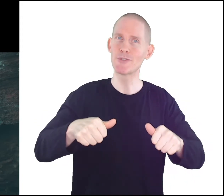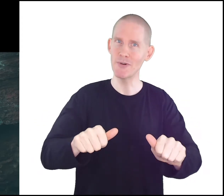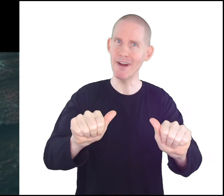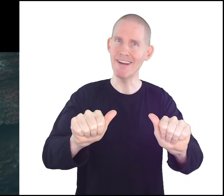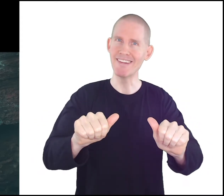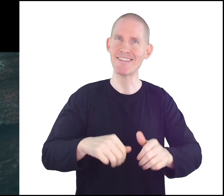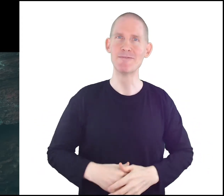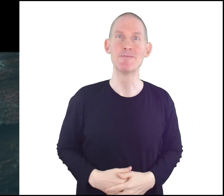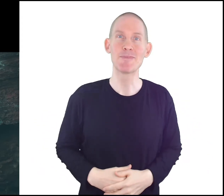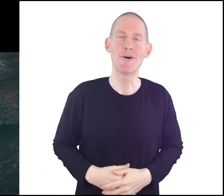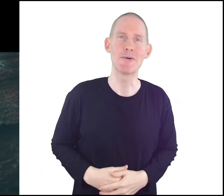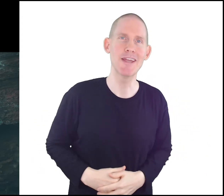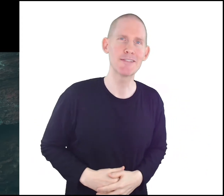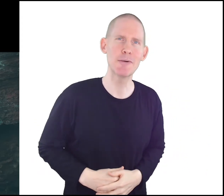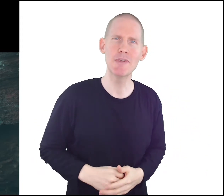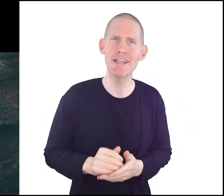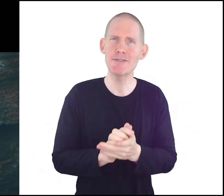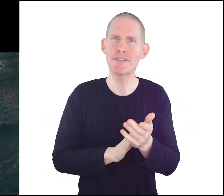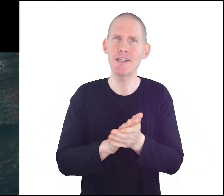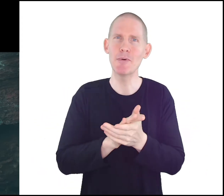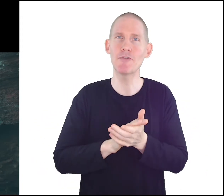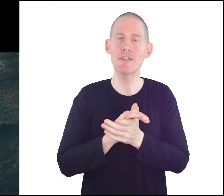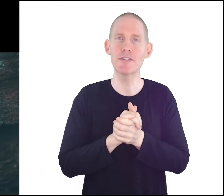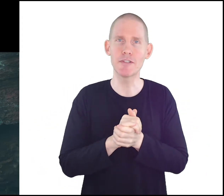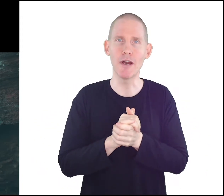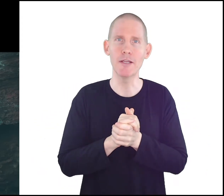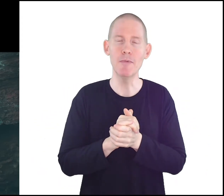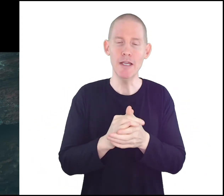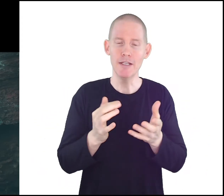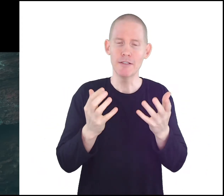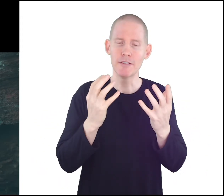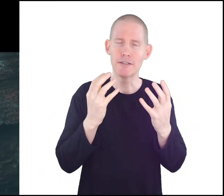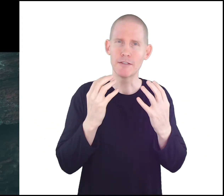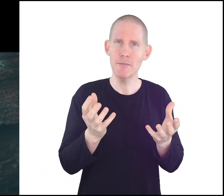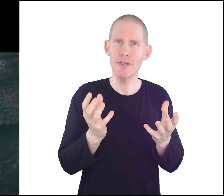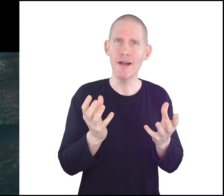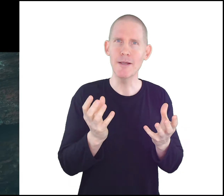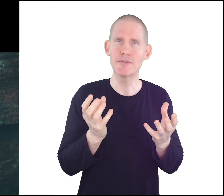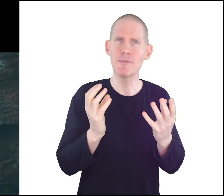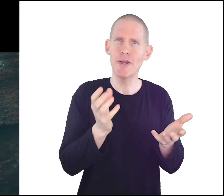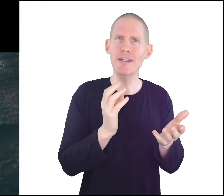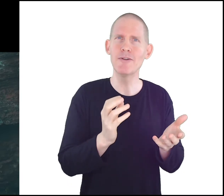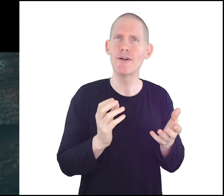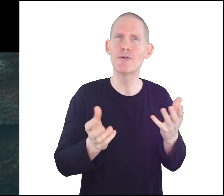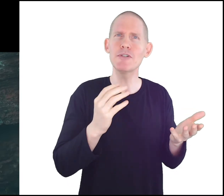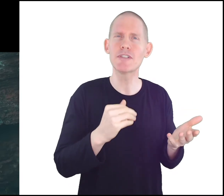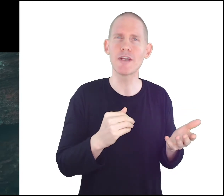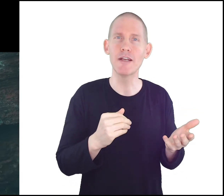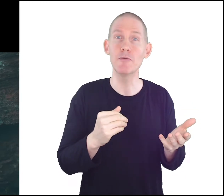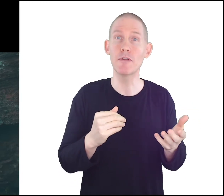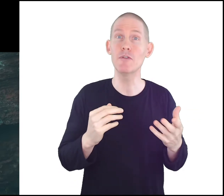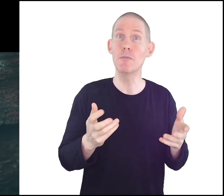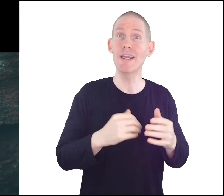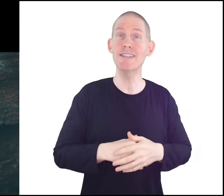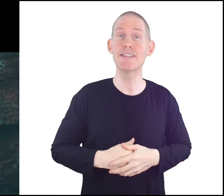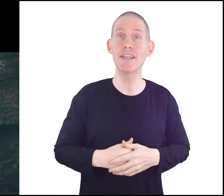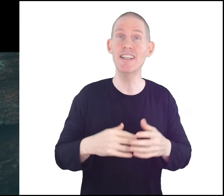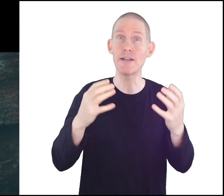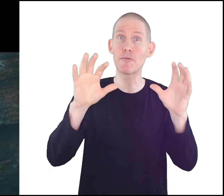Try. Okay, something interesting about this sign. Sometimes, depending on who you're signing with, you may see different